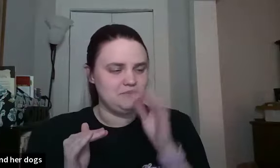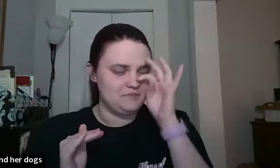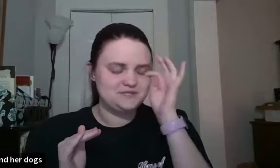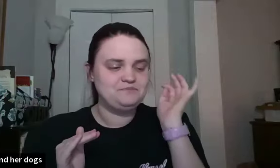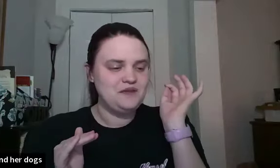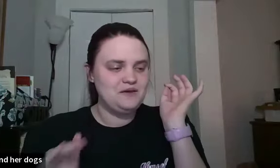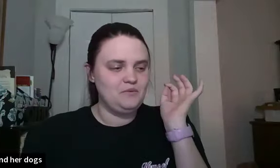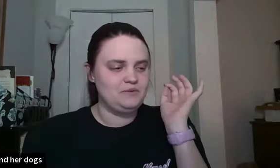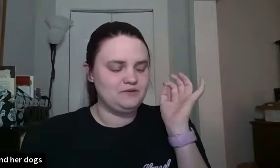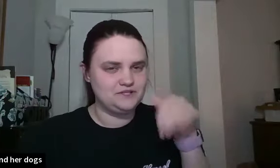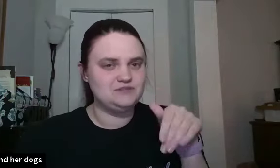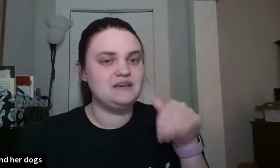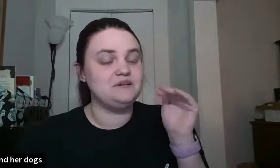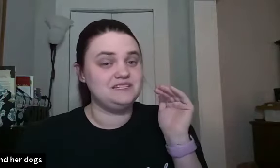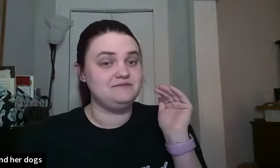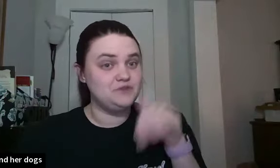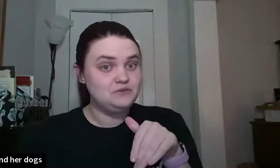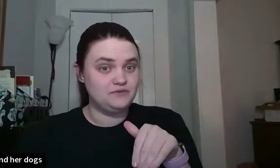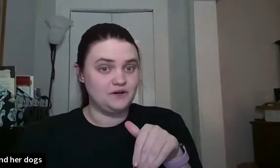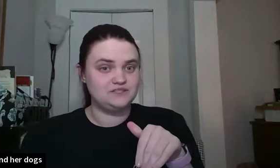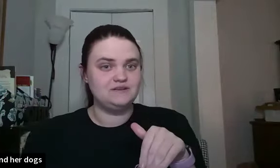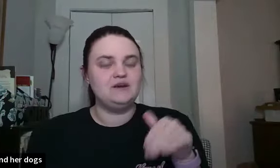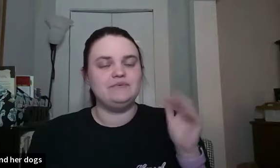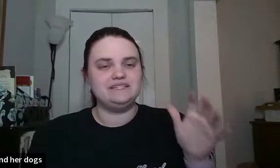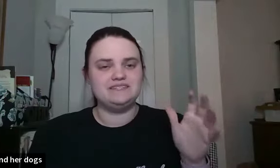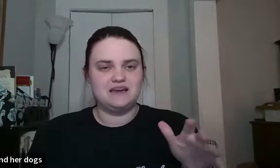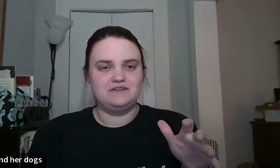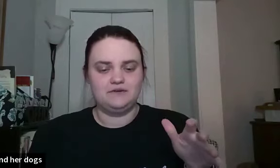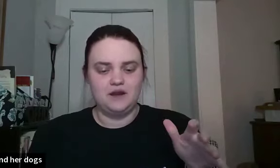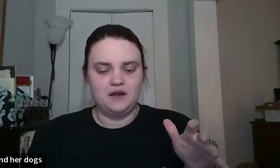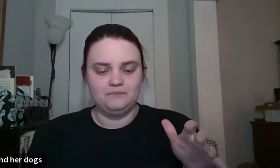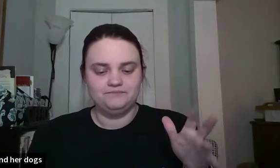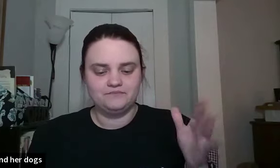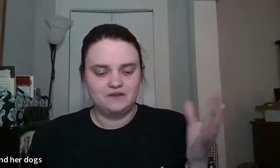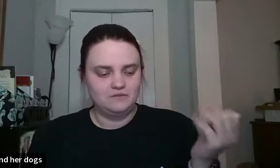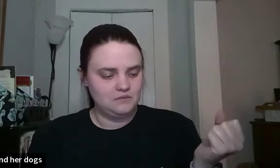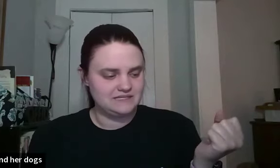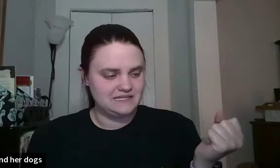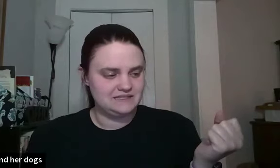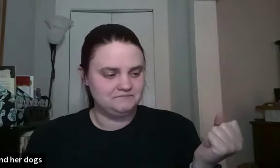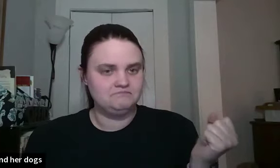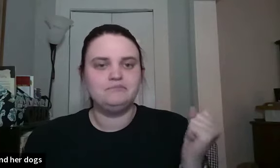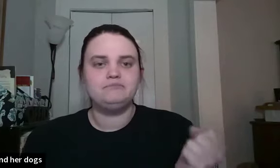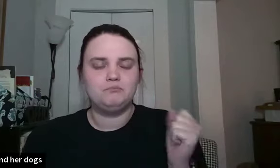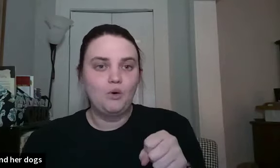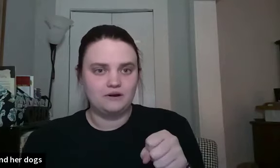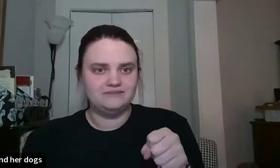promise. When we were first doing it, we did food first. We did the sign for what was it? Pork,